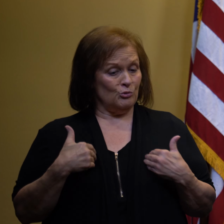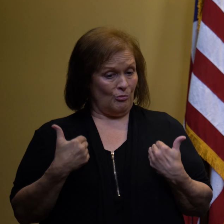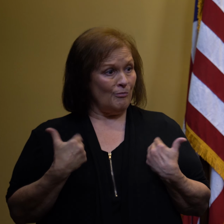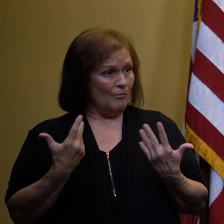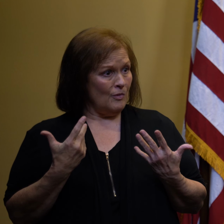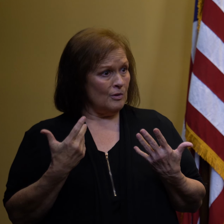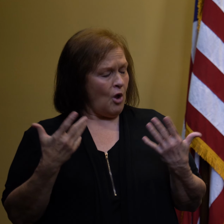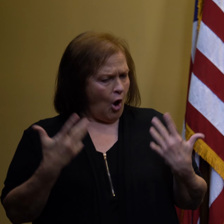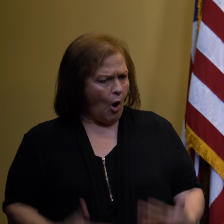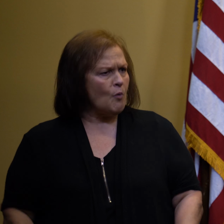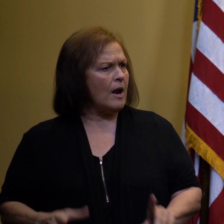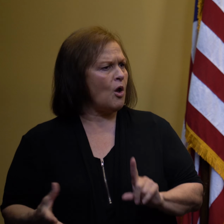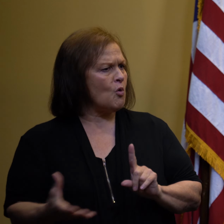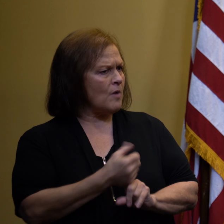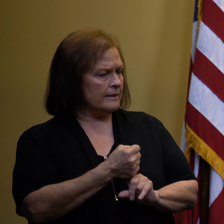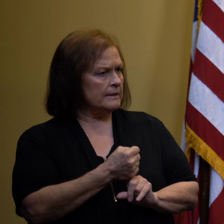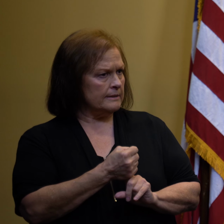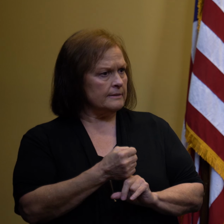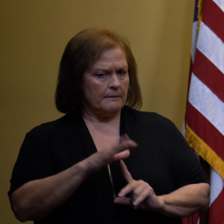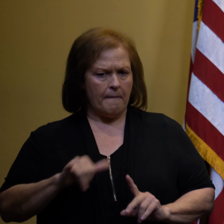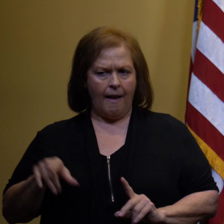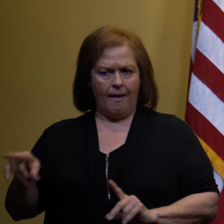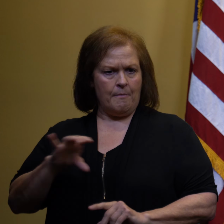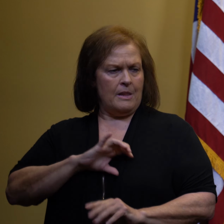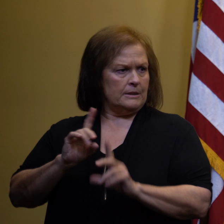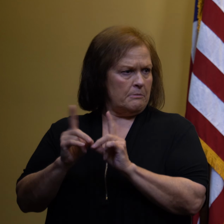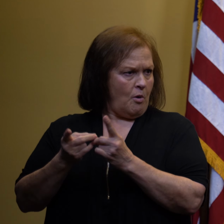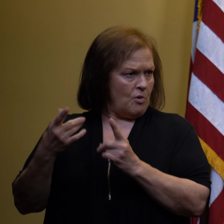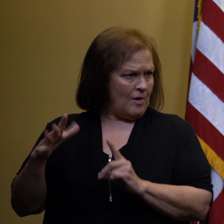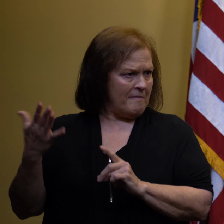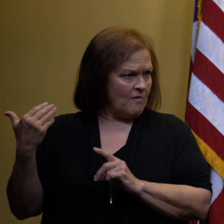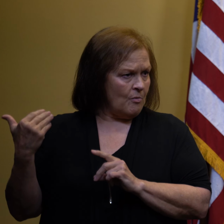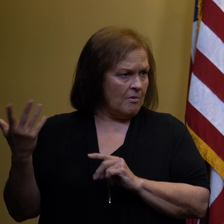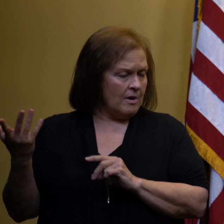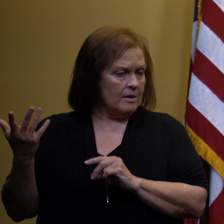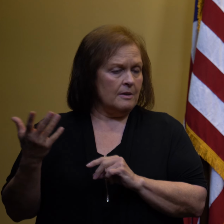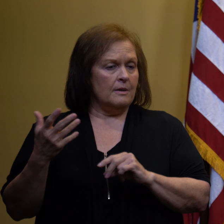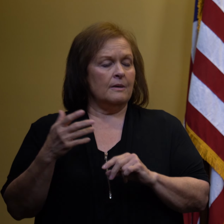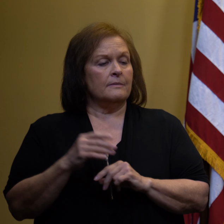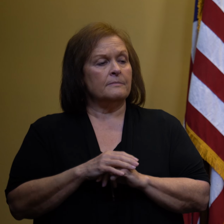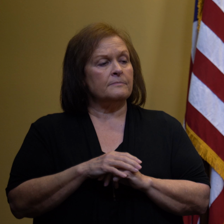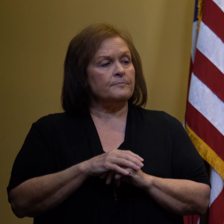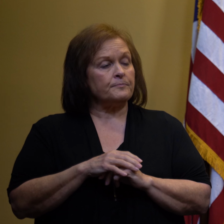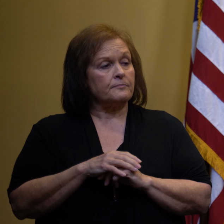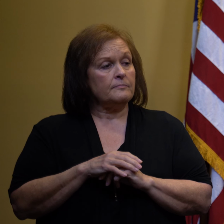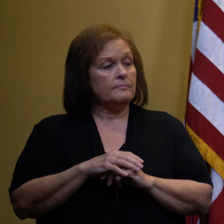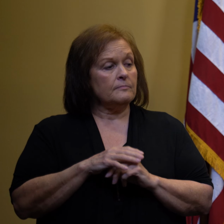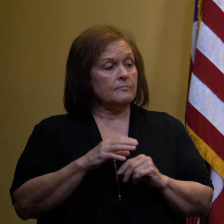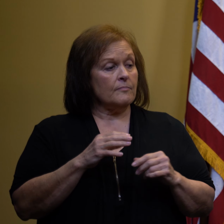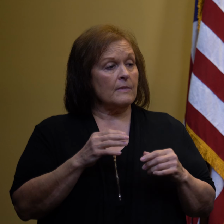were already arrested, of course, by the New Orleans Police Department, but